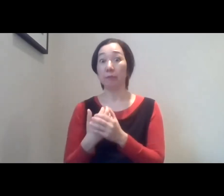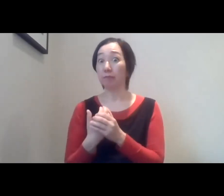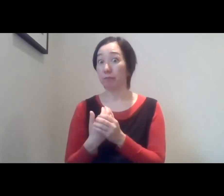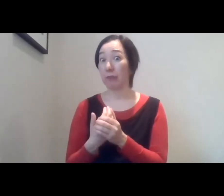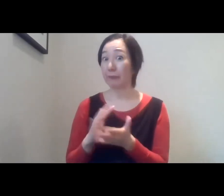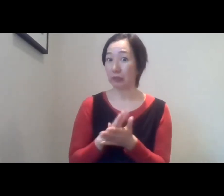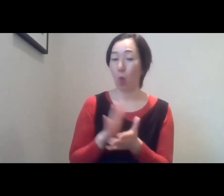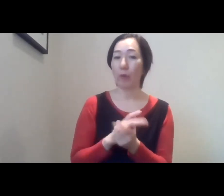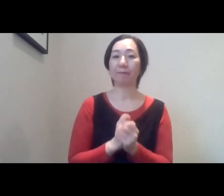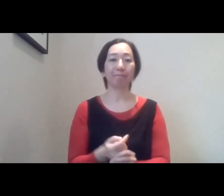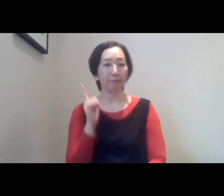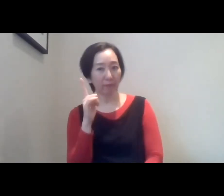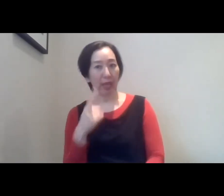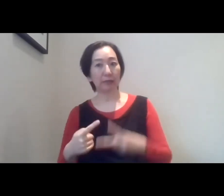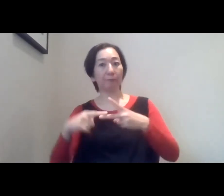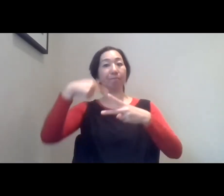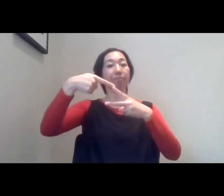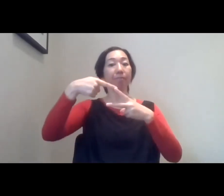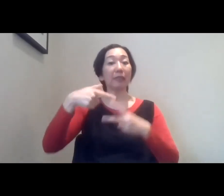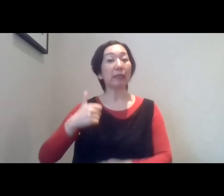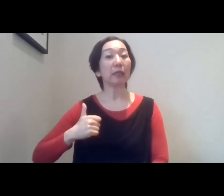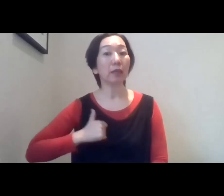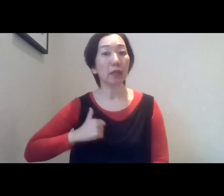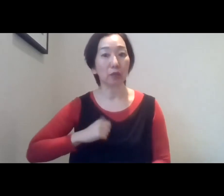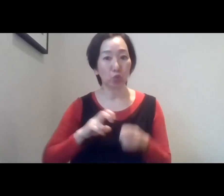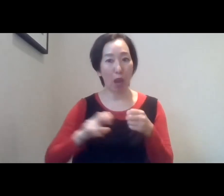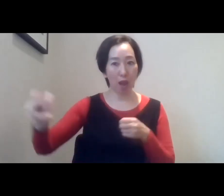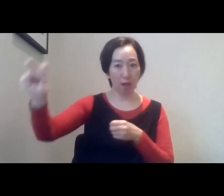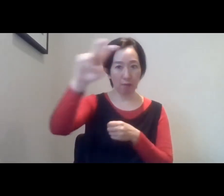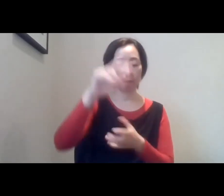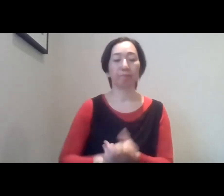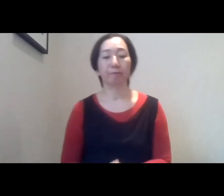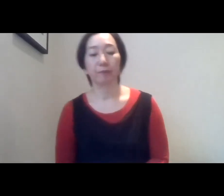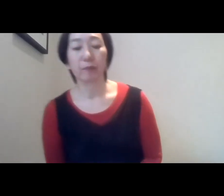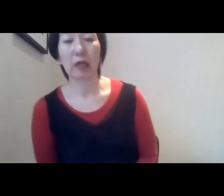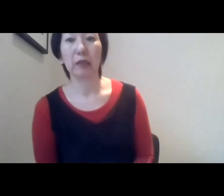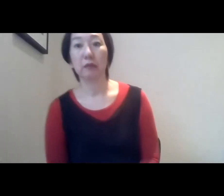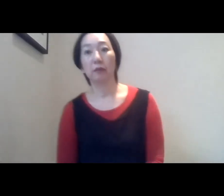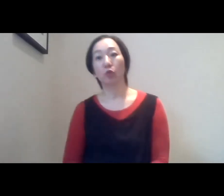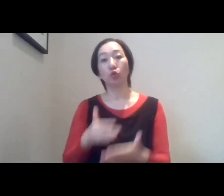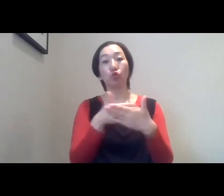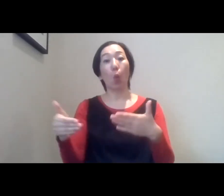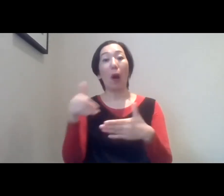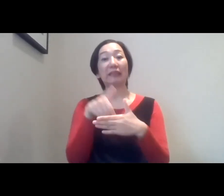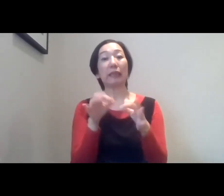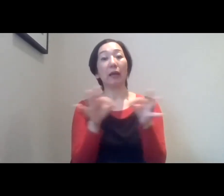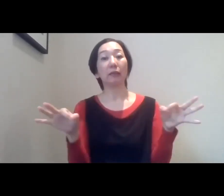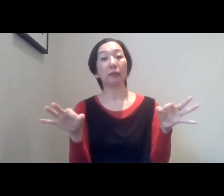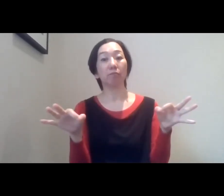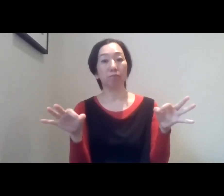as a great team to make this adaptation work for ourselves. When I toured in Canada,